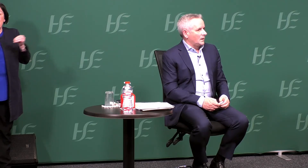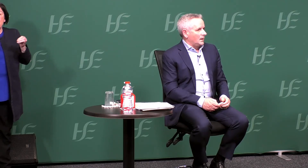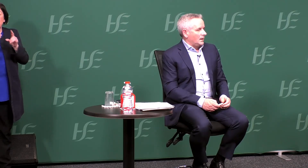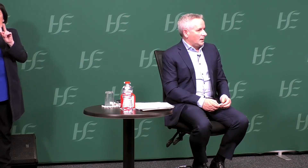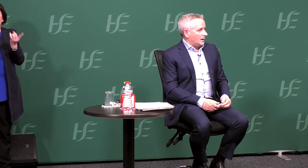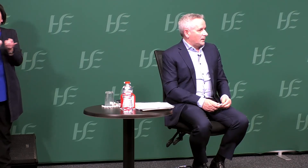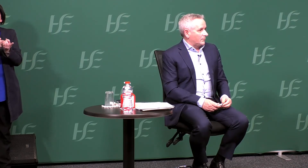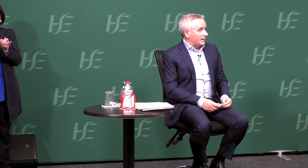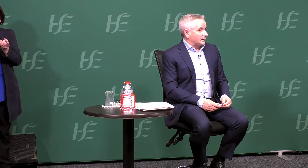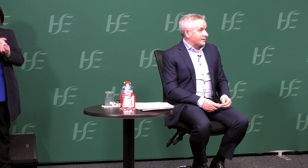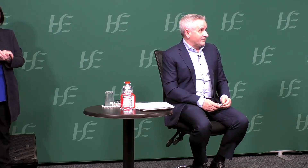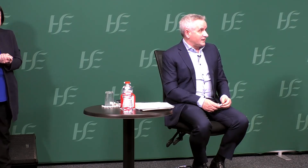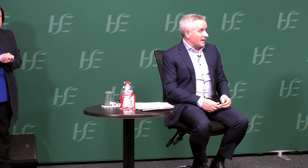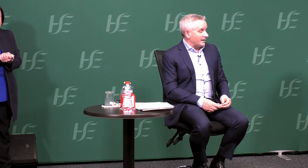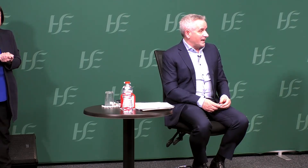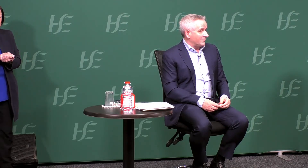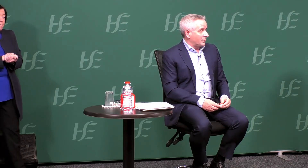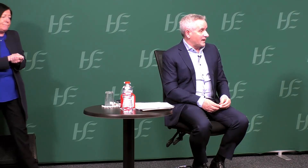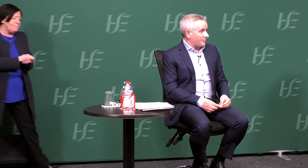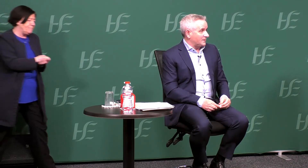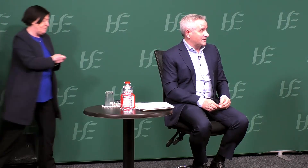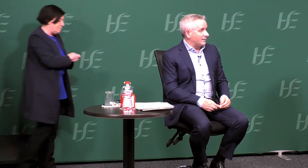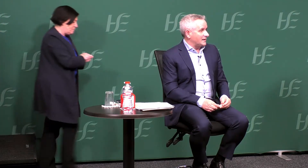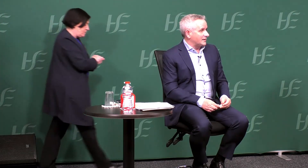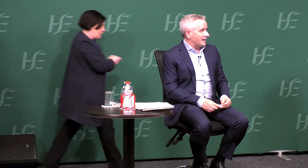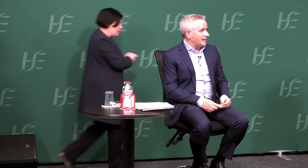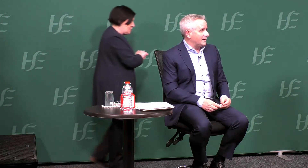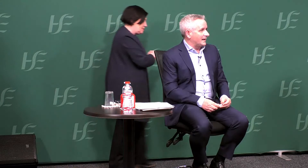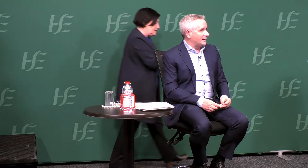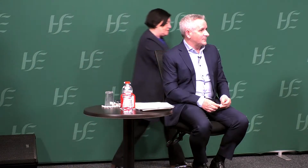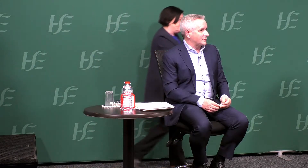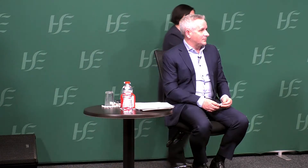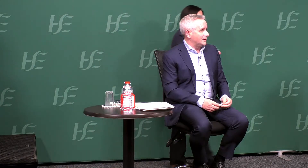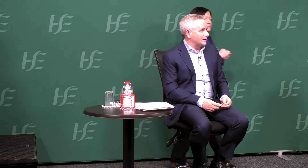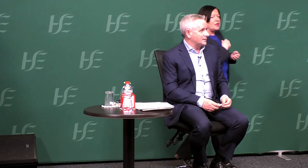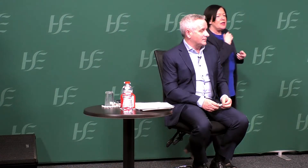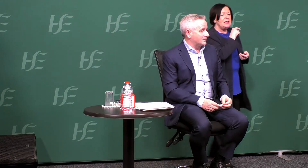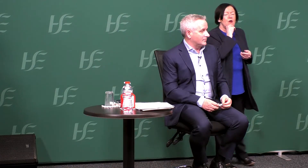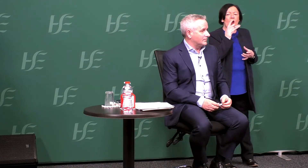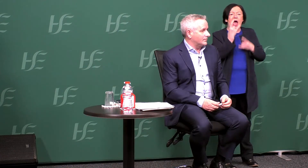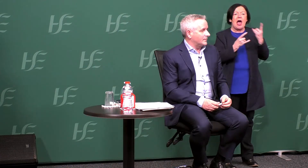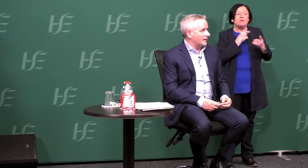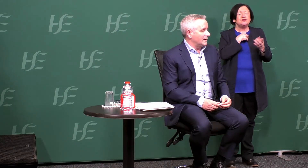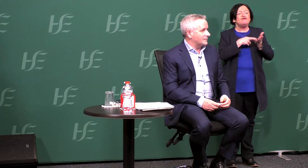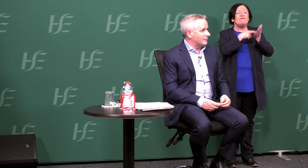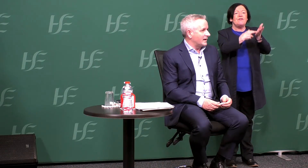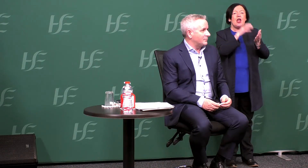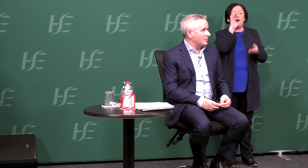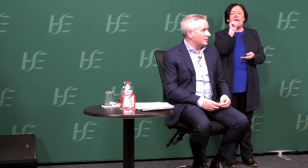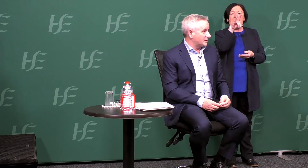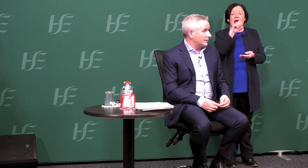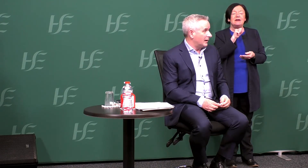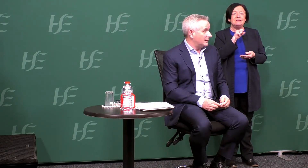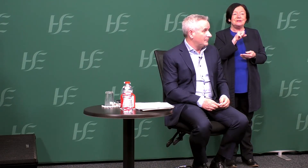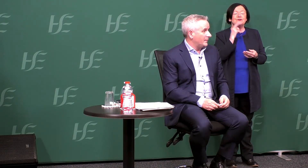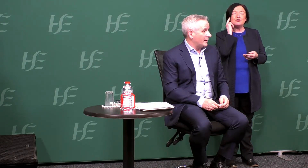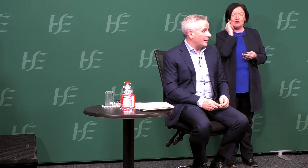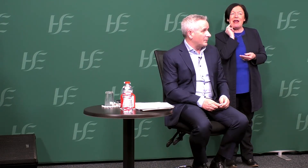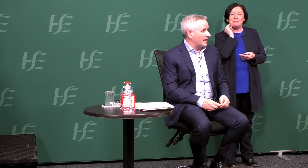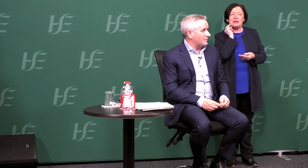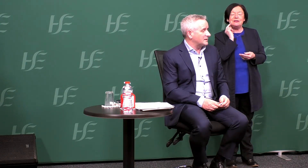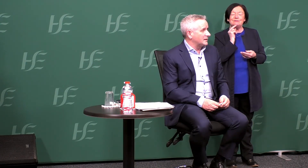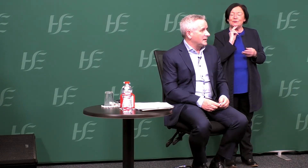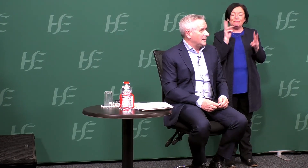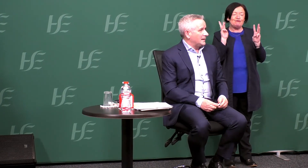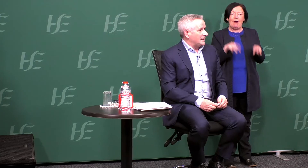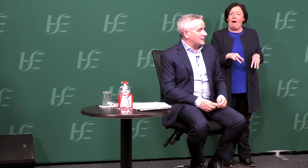departments. Just to restate again, what happened in relation to Kerry and CAMS was at least regrettable, but so wrong